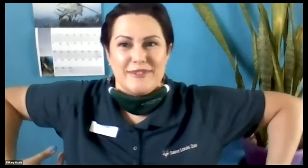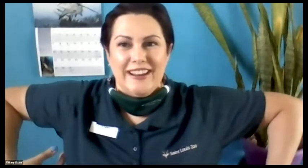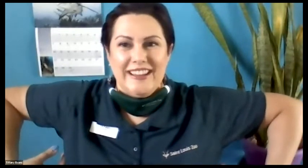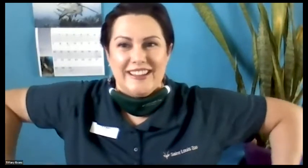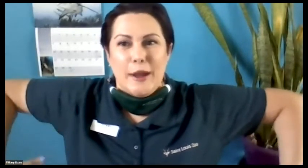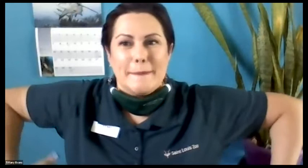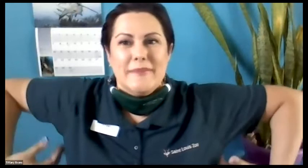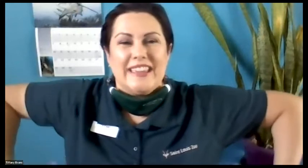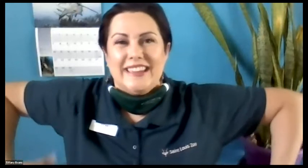Ready? Monkey.